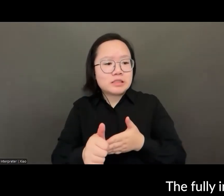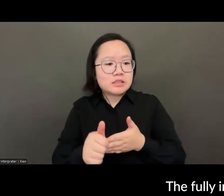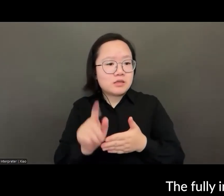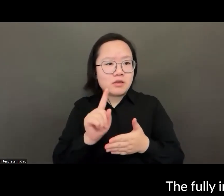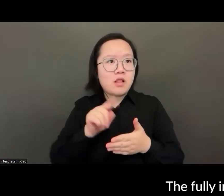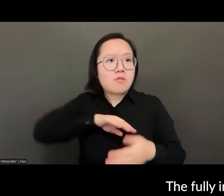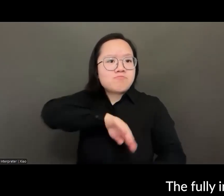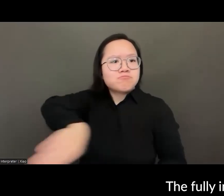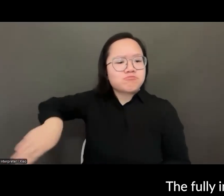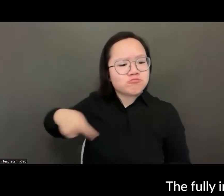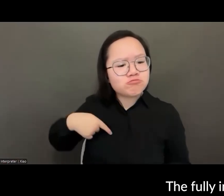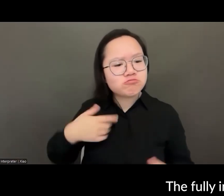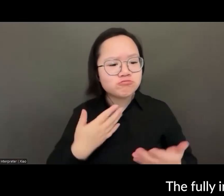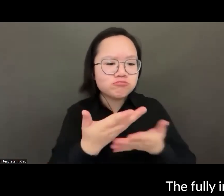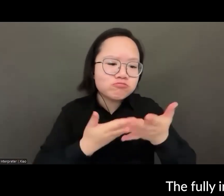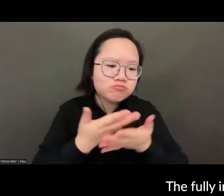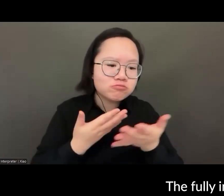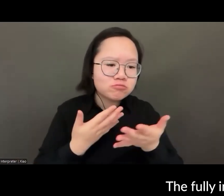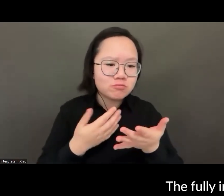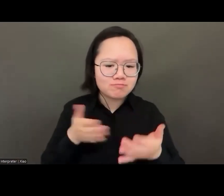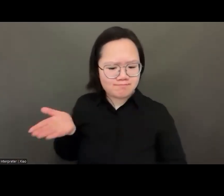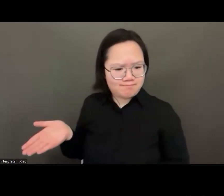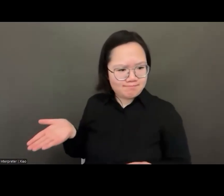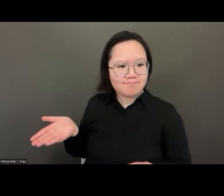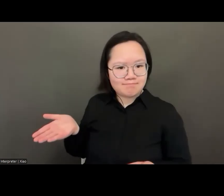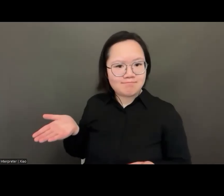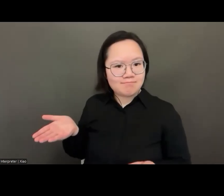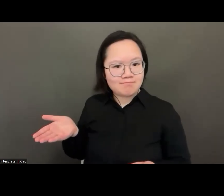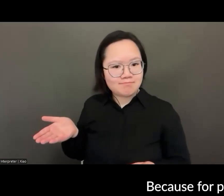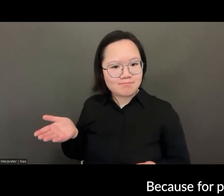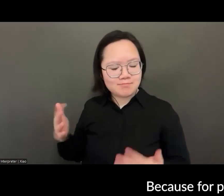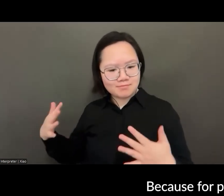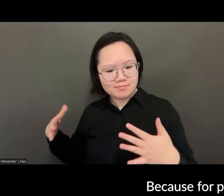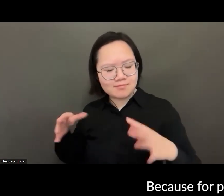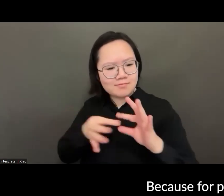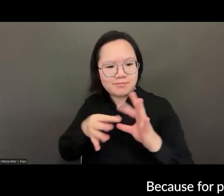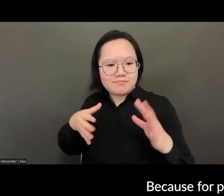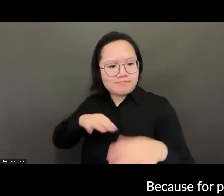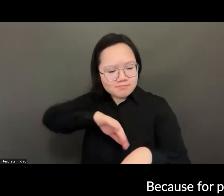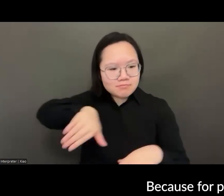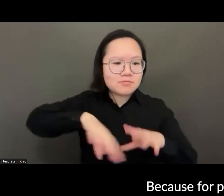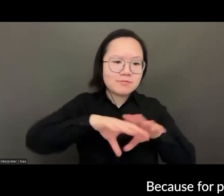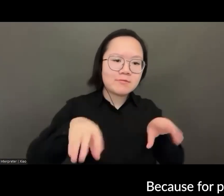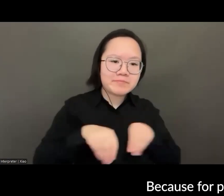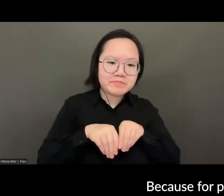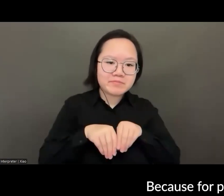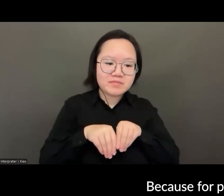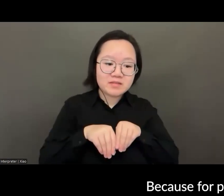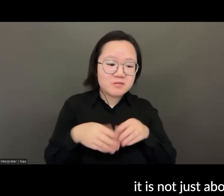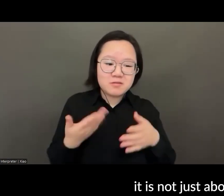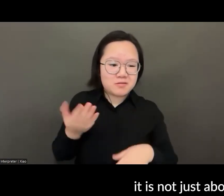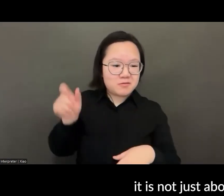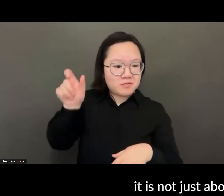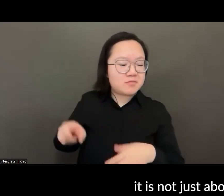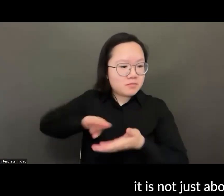in decision, either in decision making, in festivals, in family functions, because for people with complex disability,